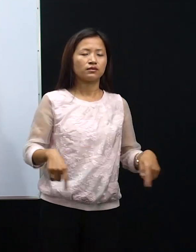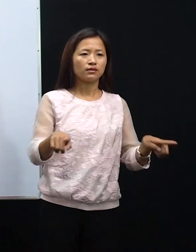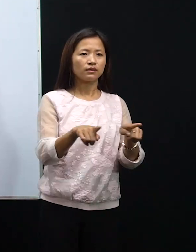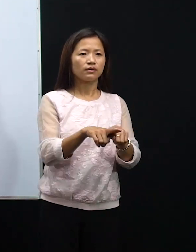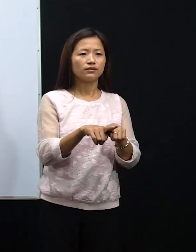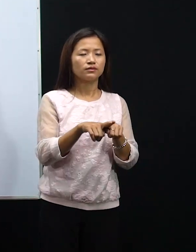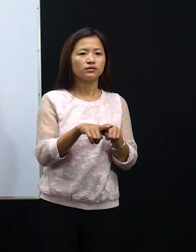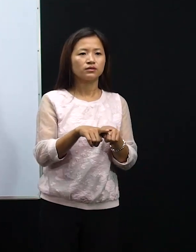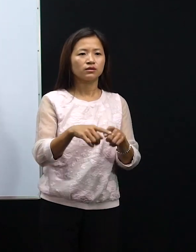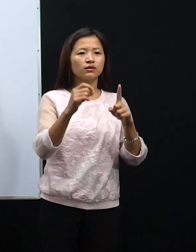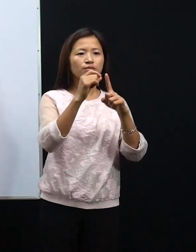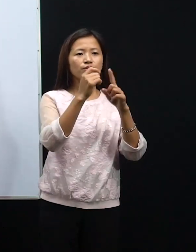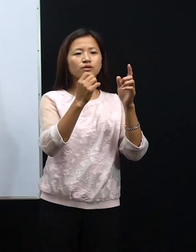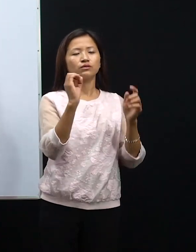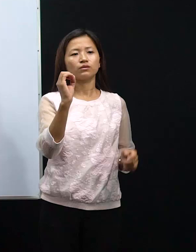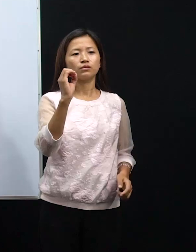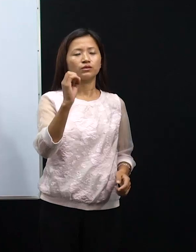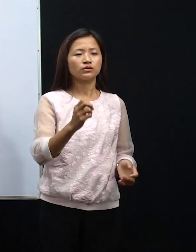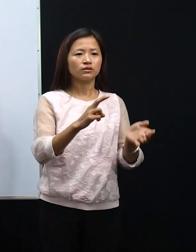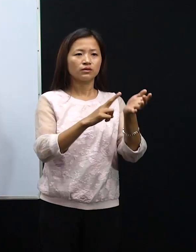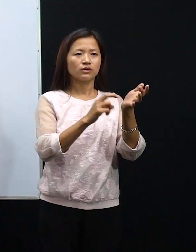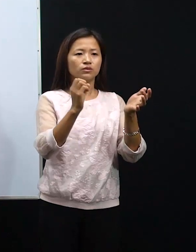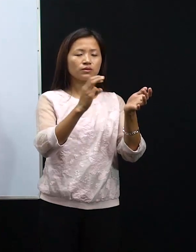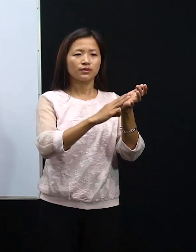and polynomials.